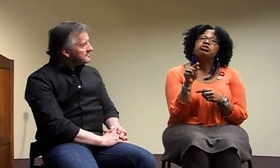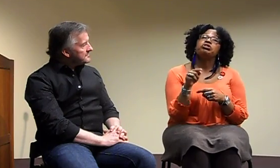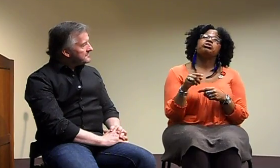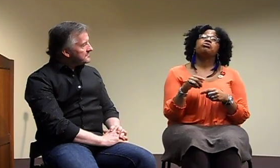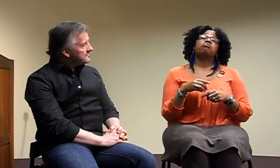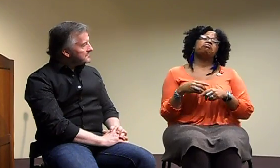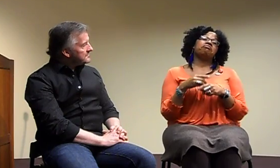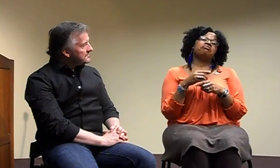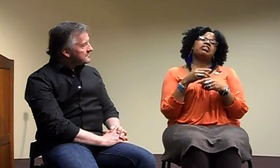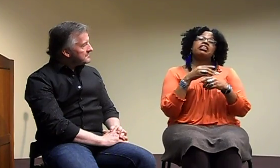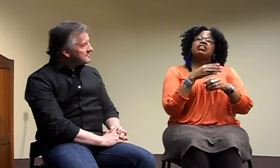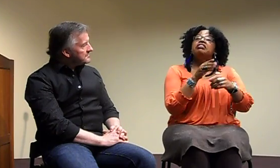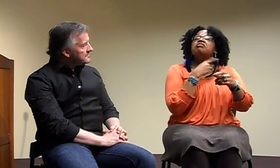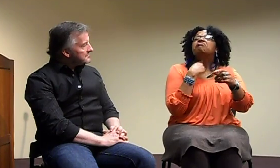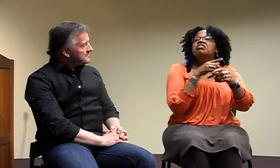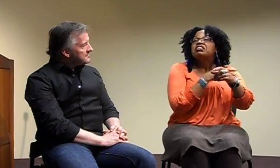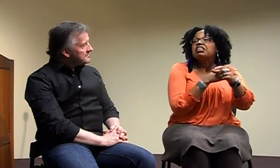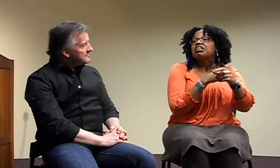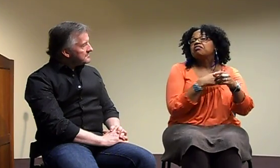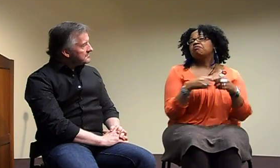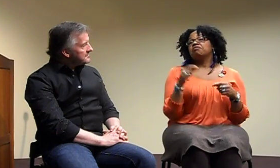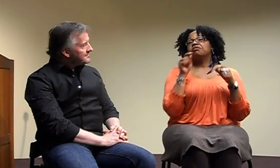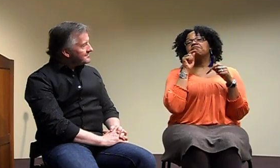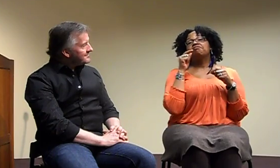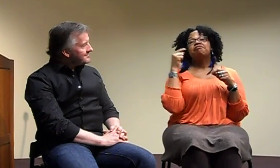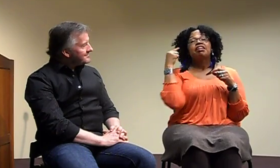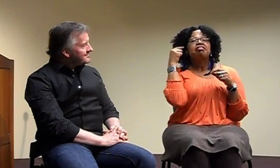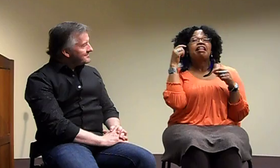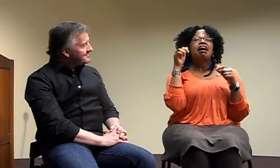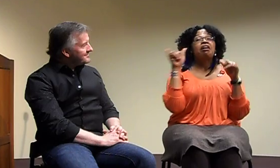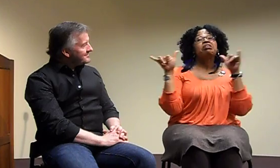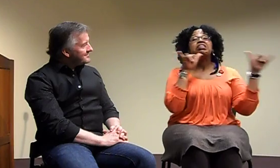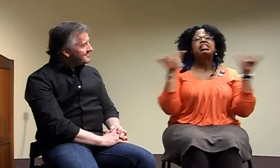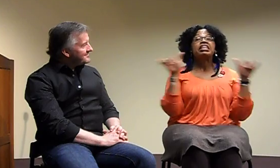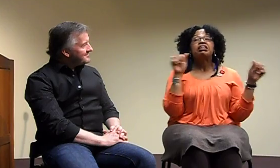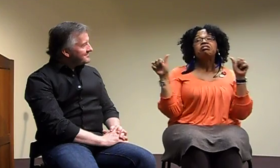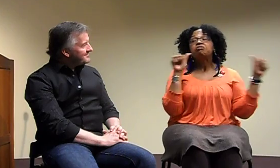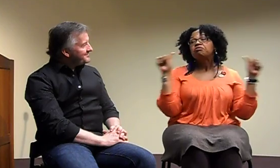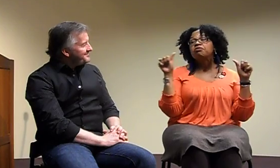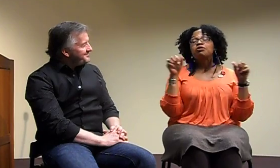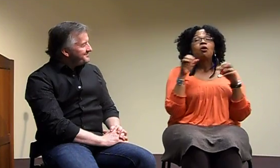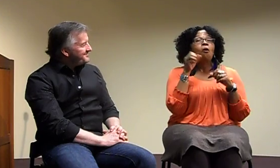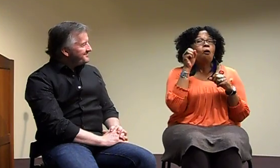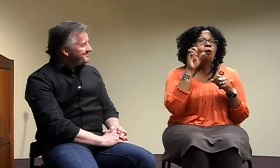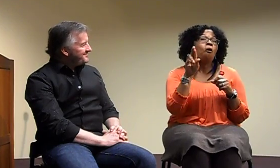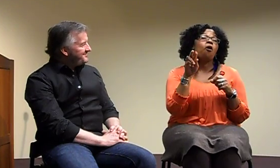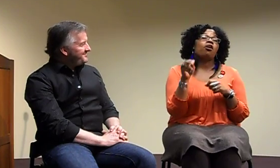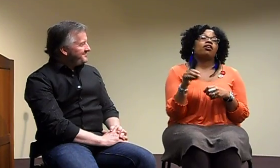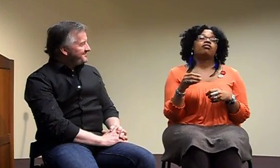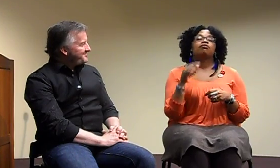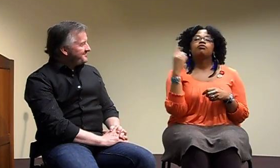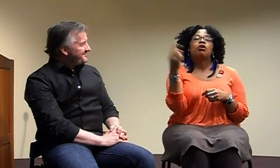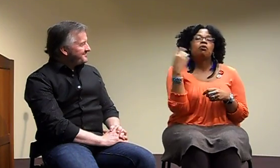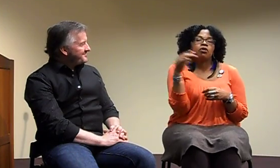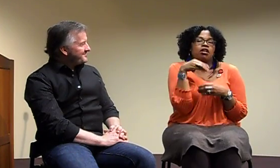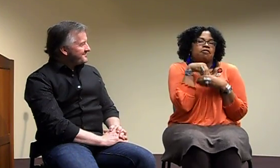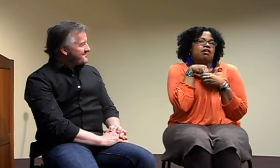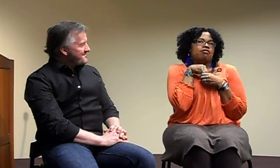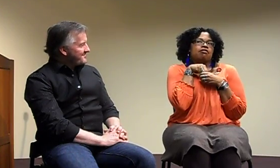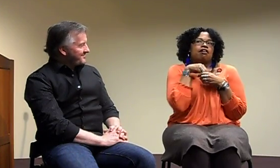do you sing loud and clear, or only on the inside?